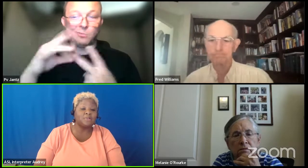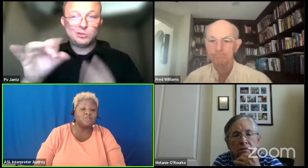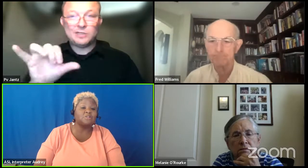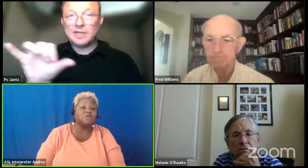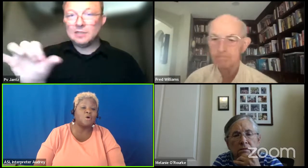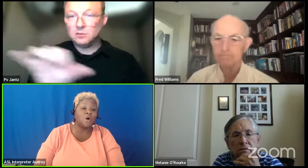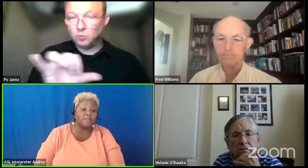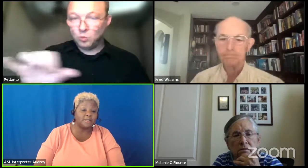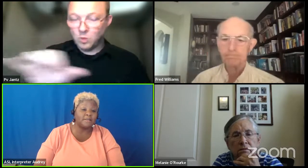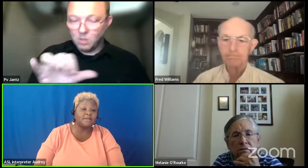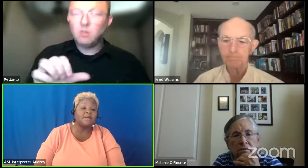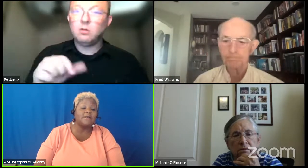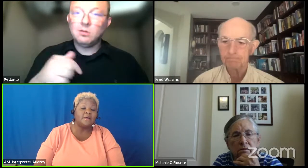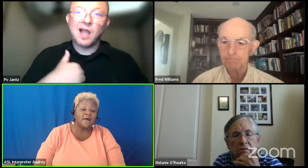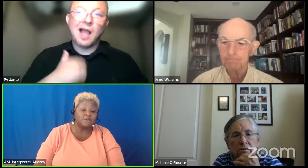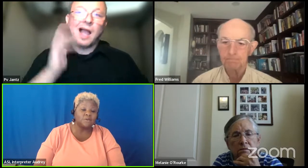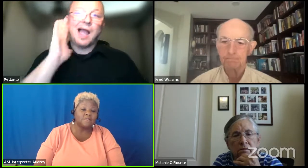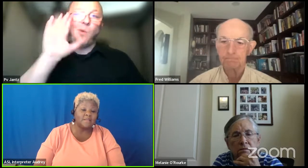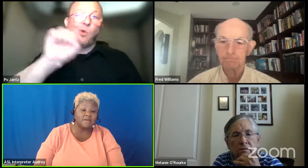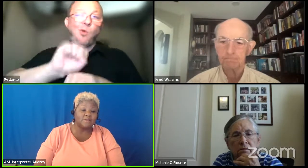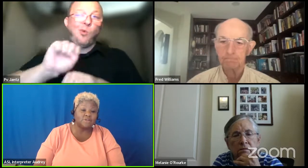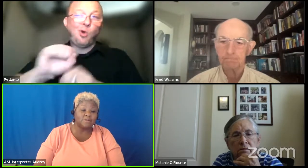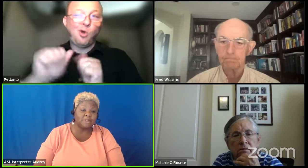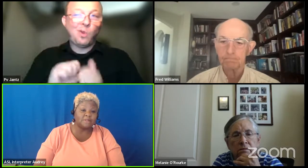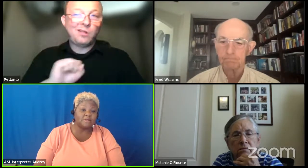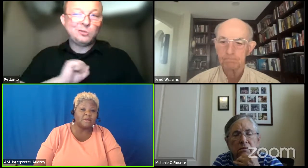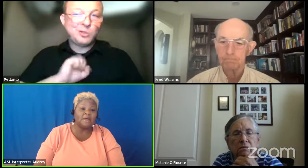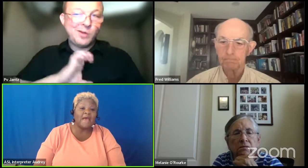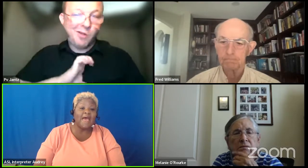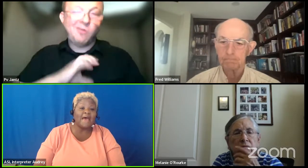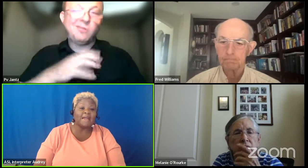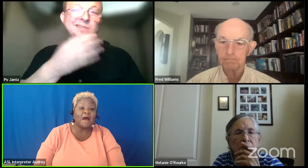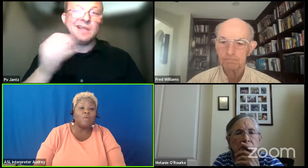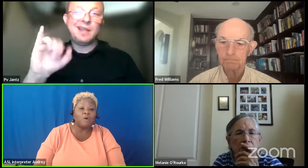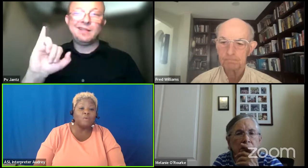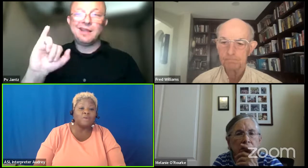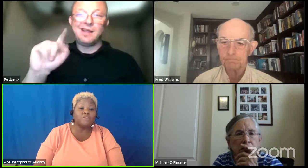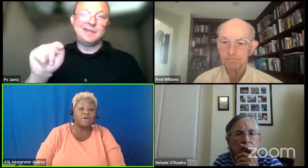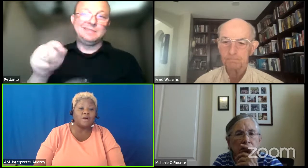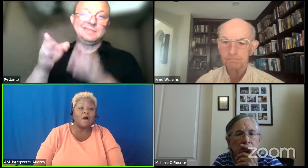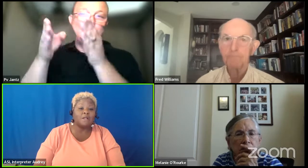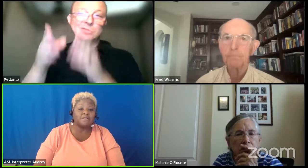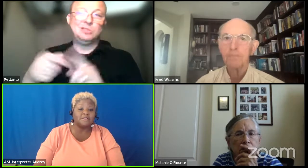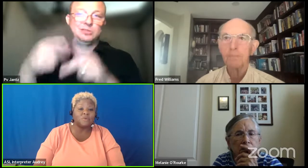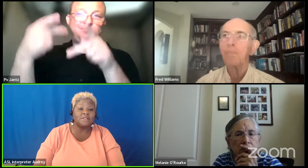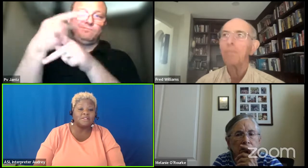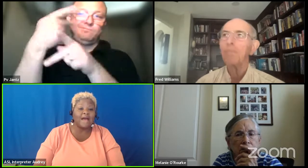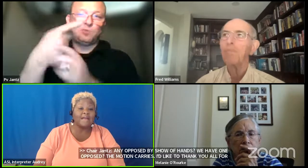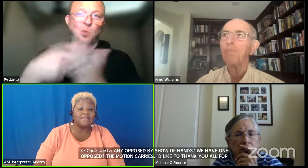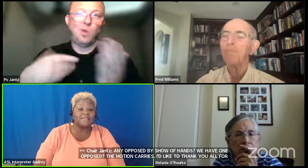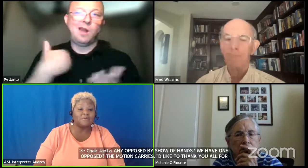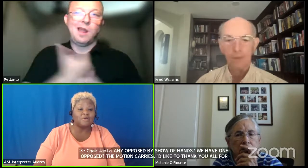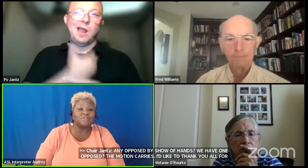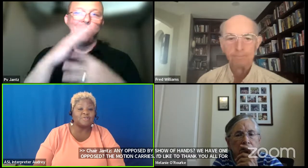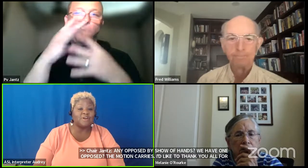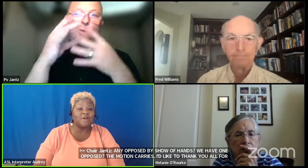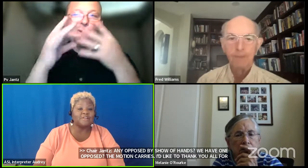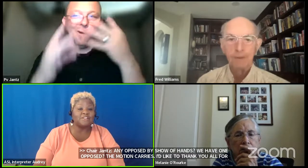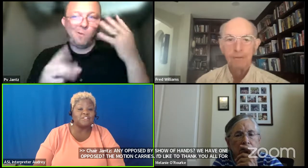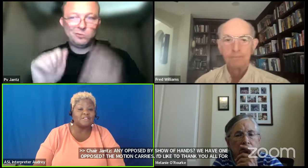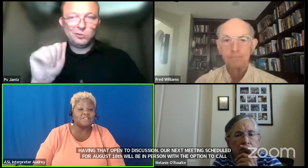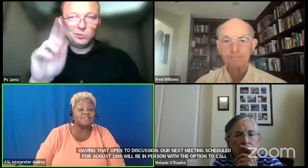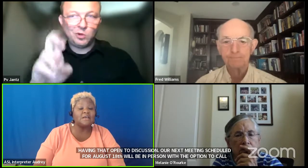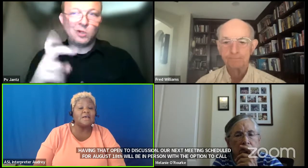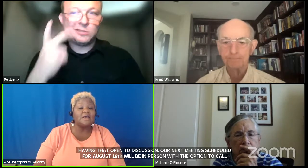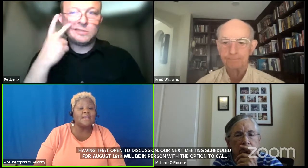with the option to call in to attend the commissioner meeting. And I'll work with Sherry Collins as well as the IT person to figure out the